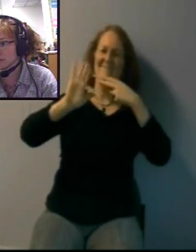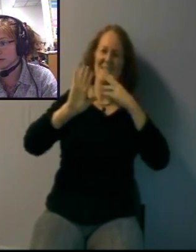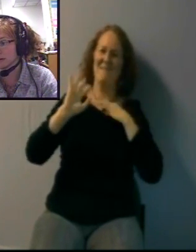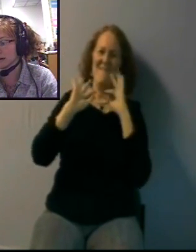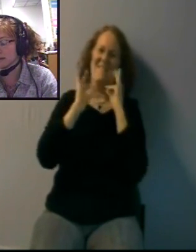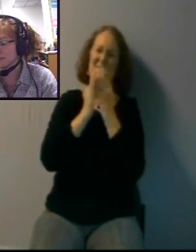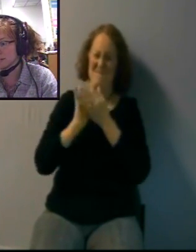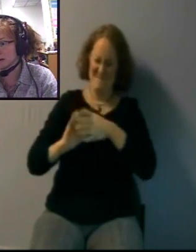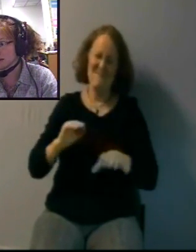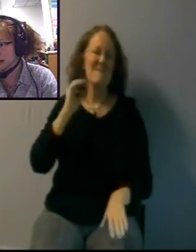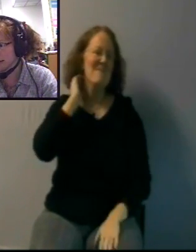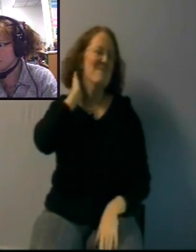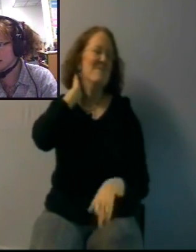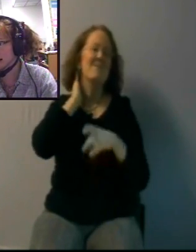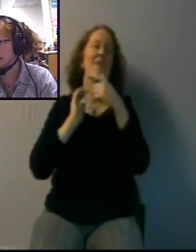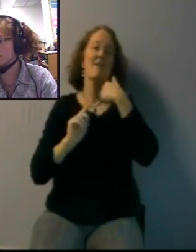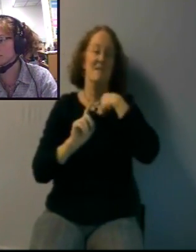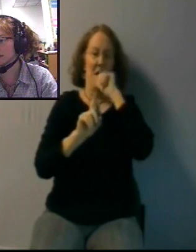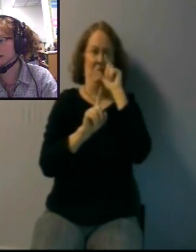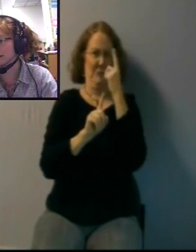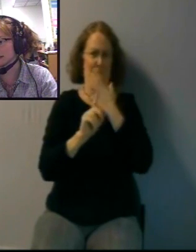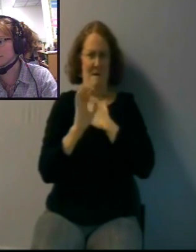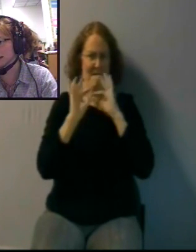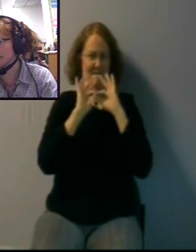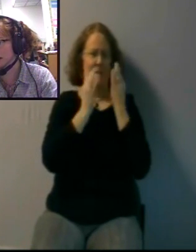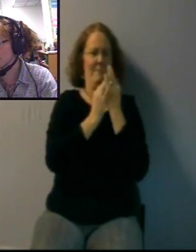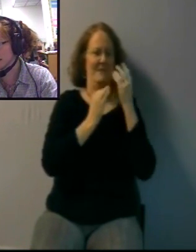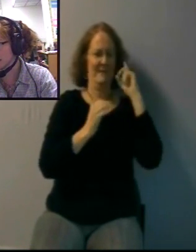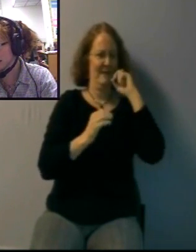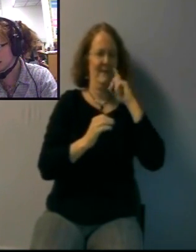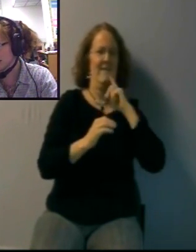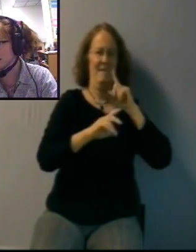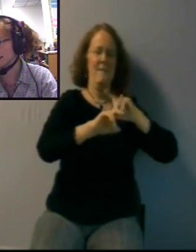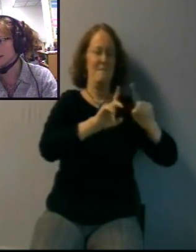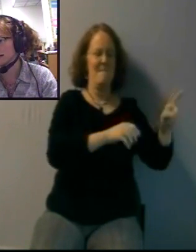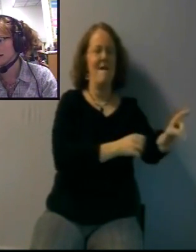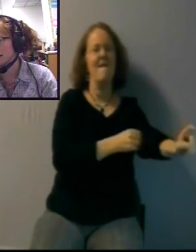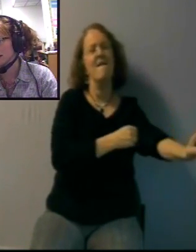in our family are deaf because we are identified by our brown hair.